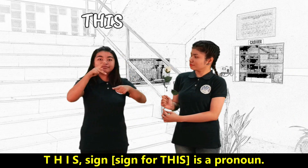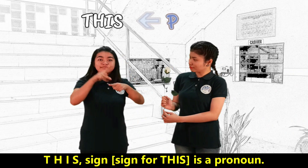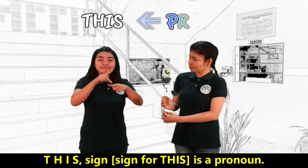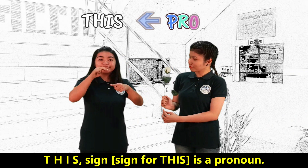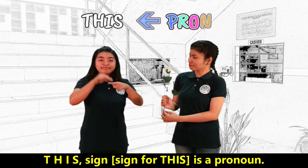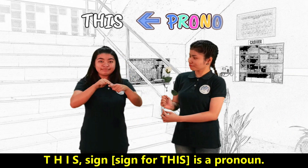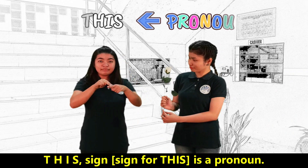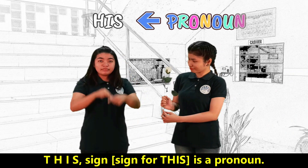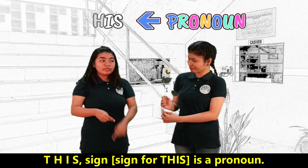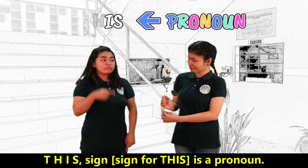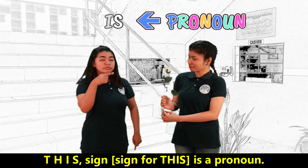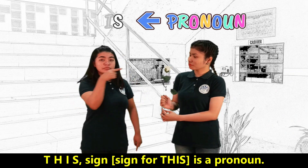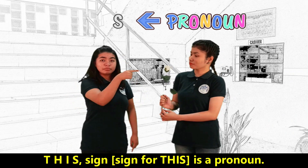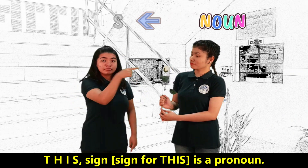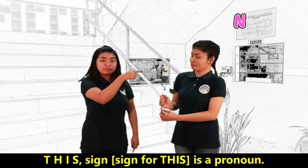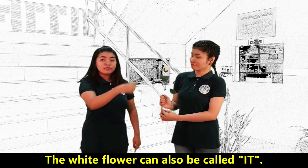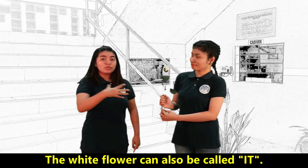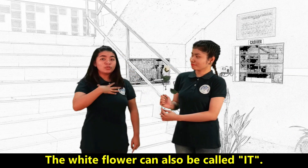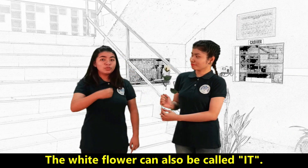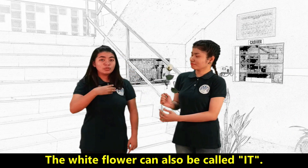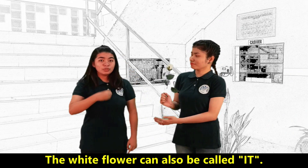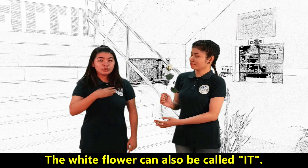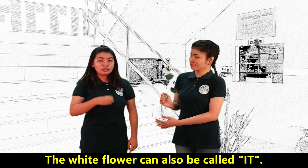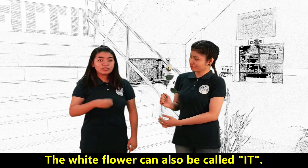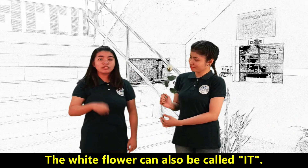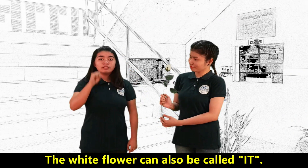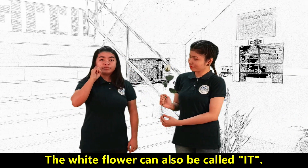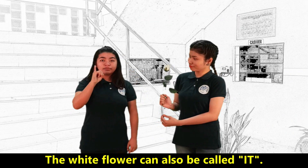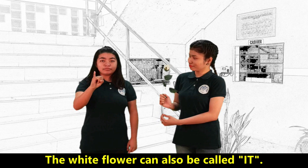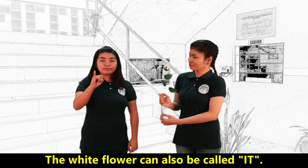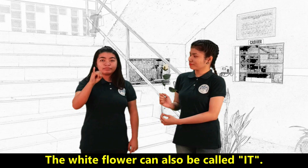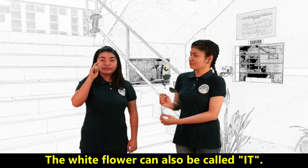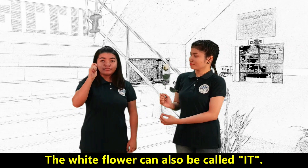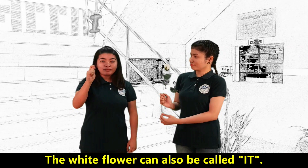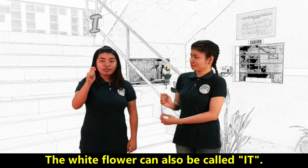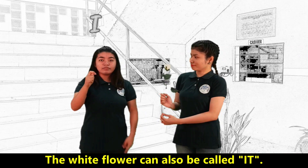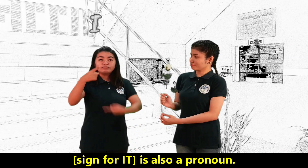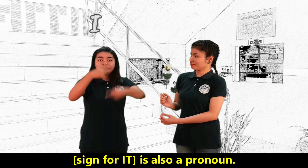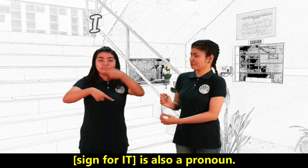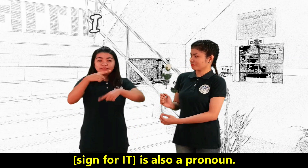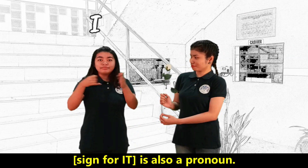Is a pronoun. The white flower can also be called it or it.